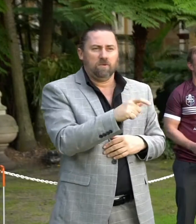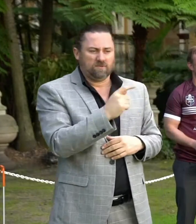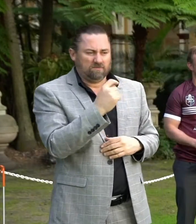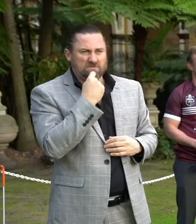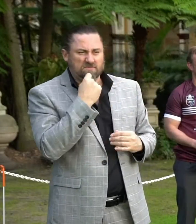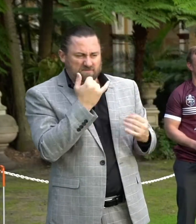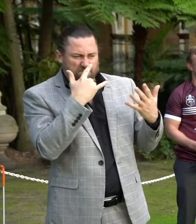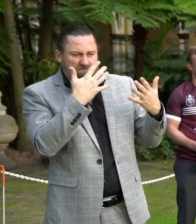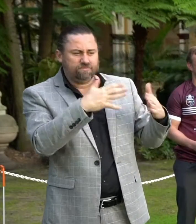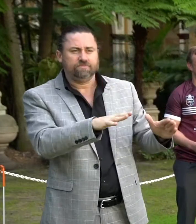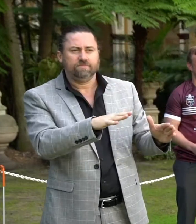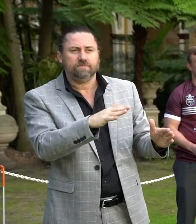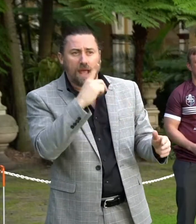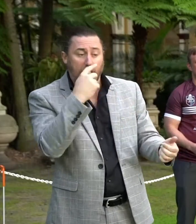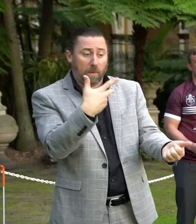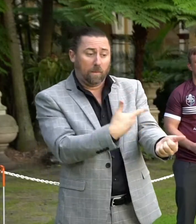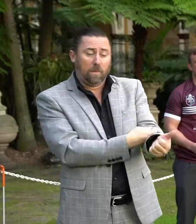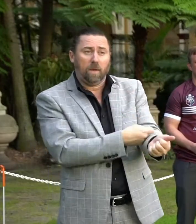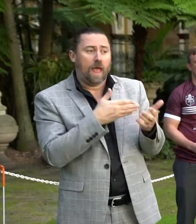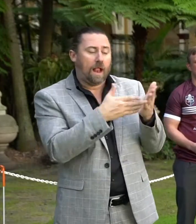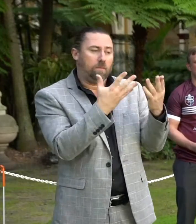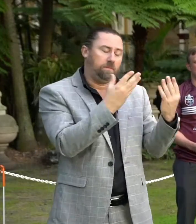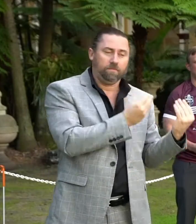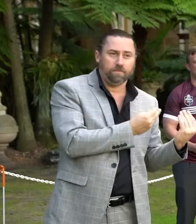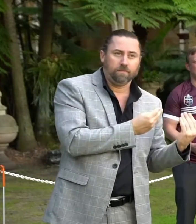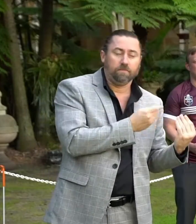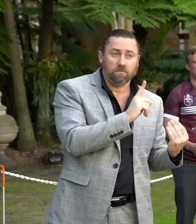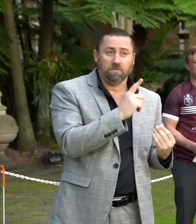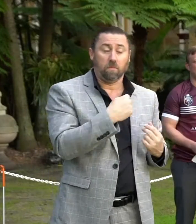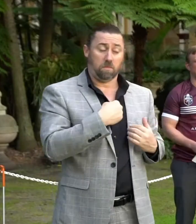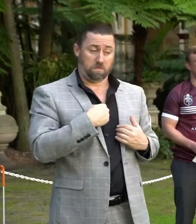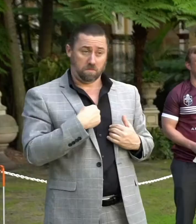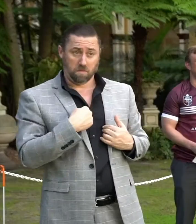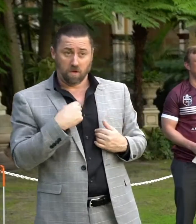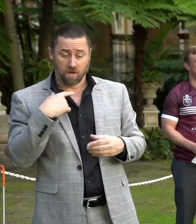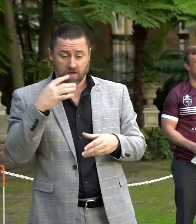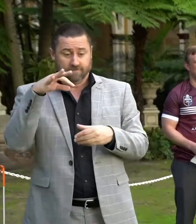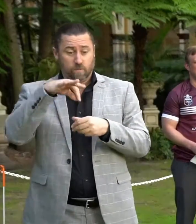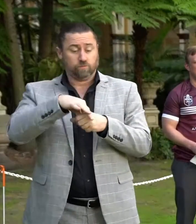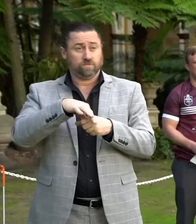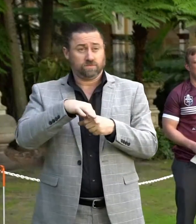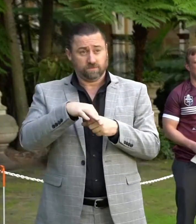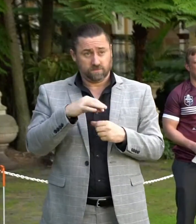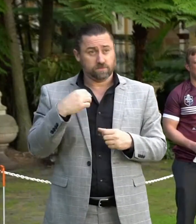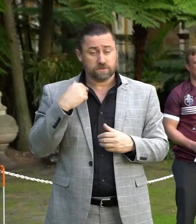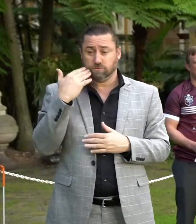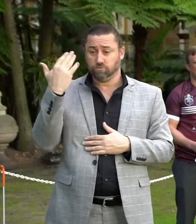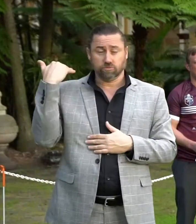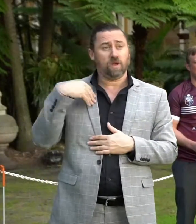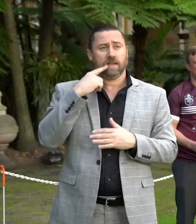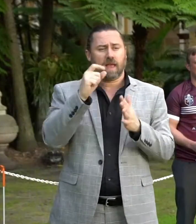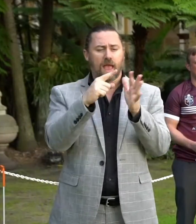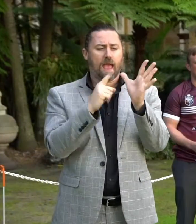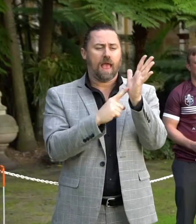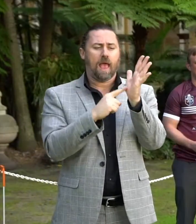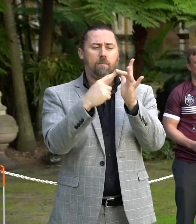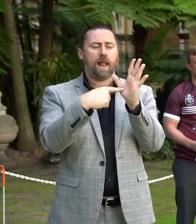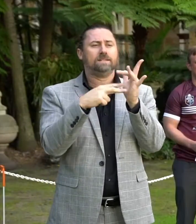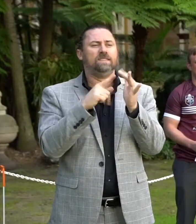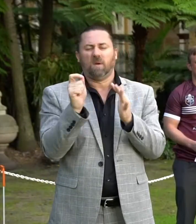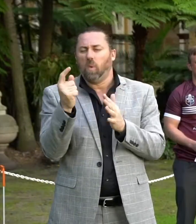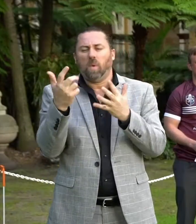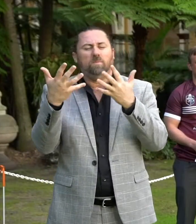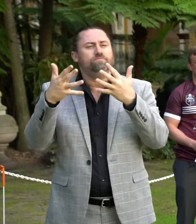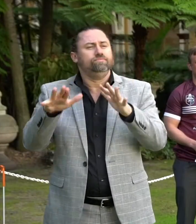you say about that? Look, we went to the election and we said we're going to put $171 million into palliative care. This is incredibly